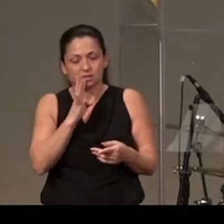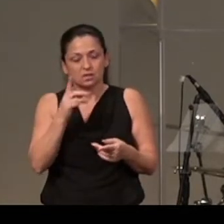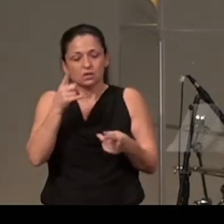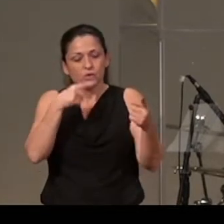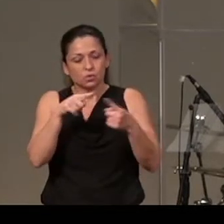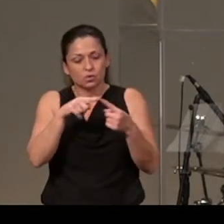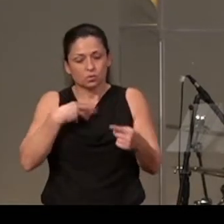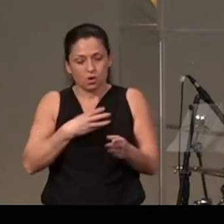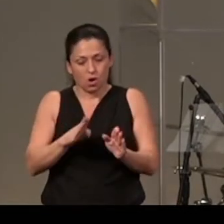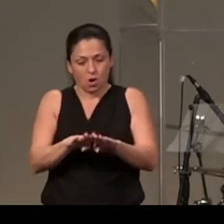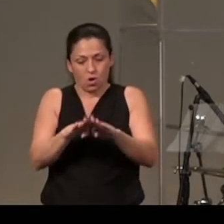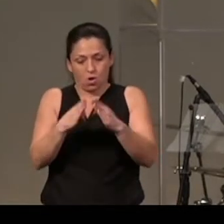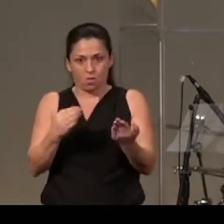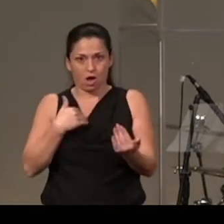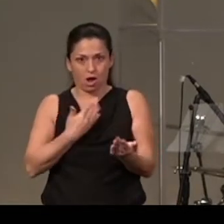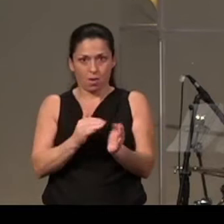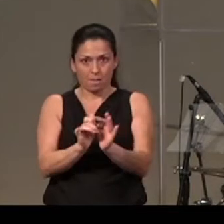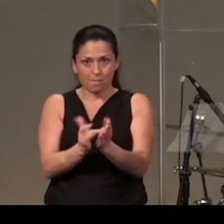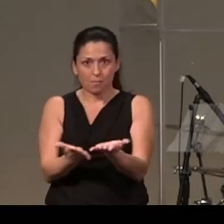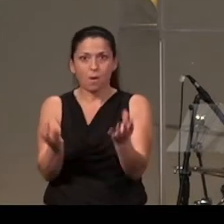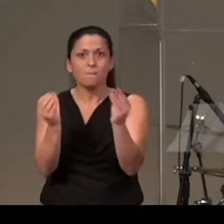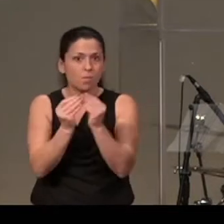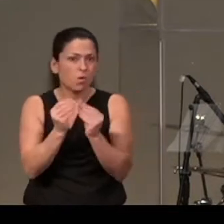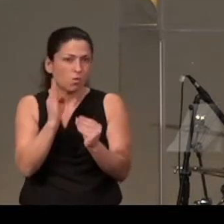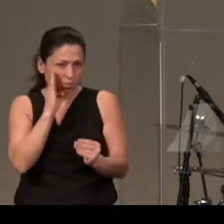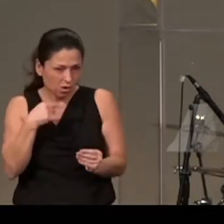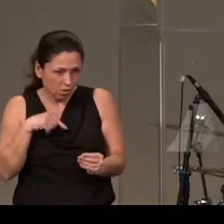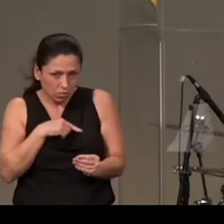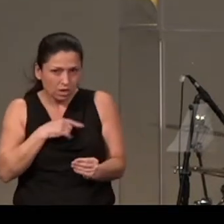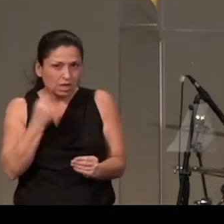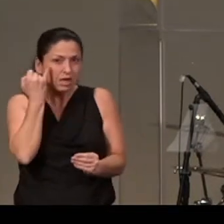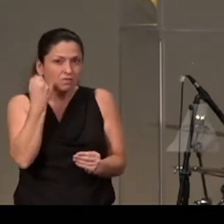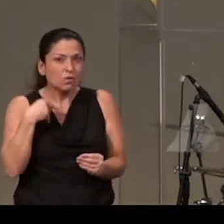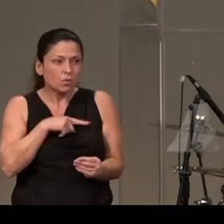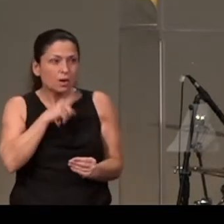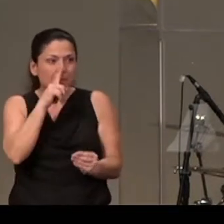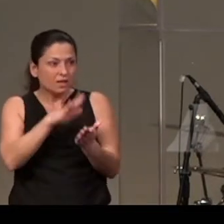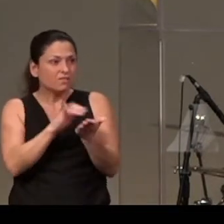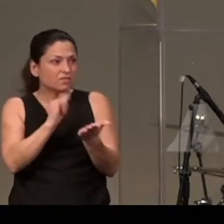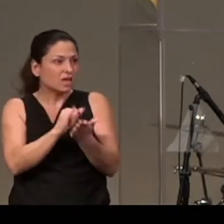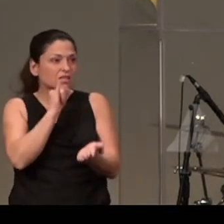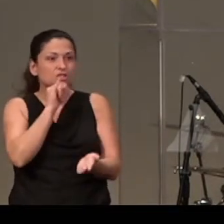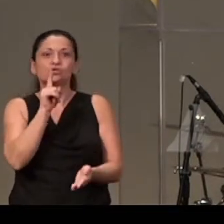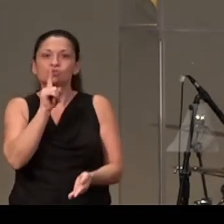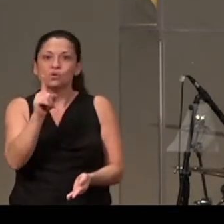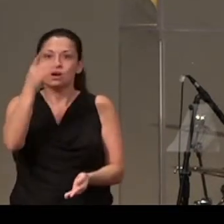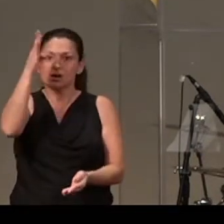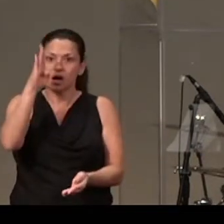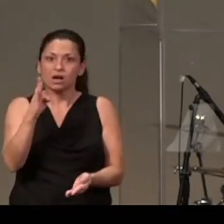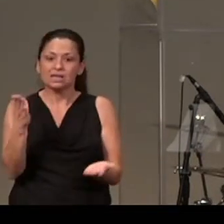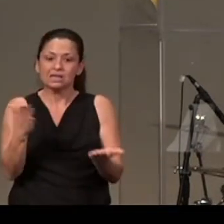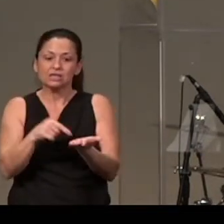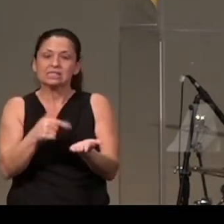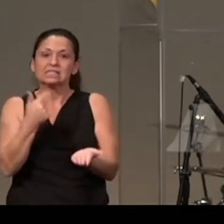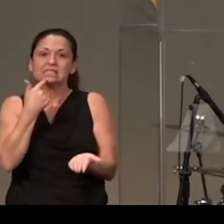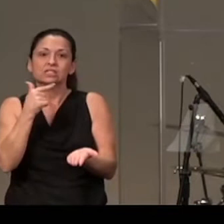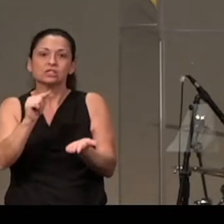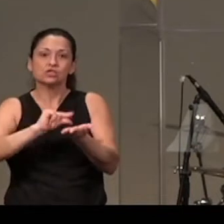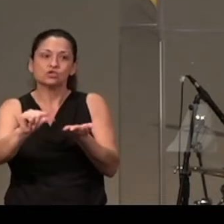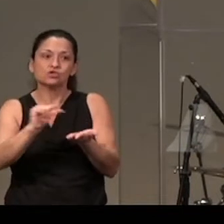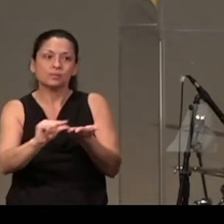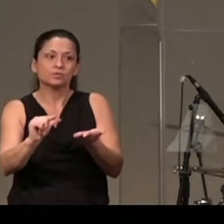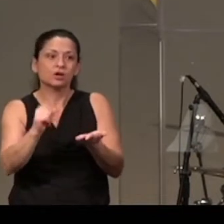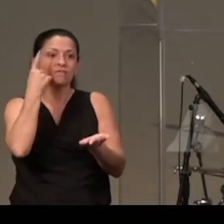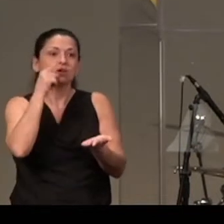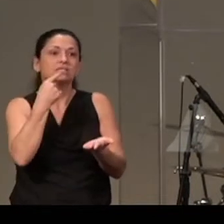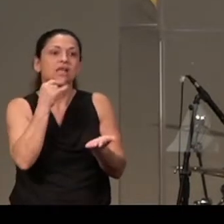open our Bible more if we believed it truly was God's Word? Do you hear what it says? The Scripture. The Scripture foreseeing